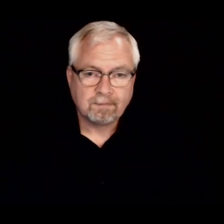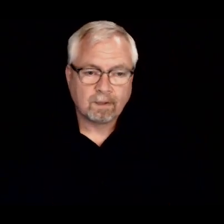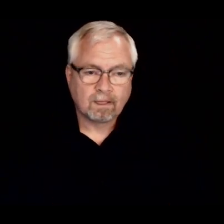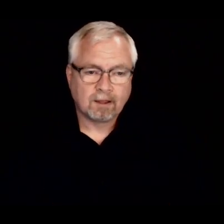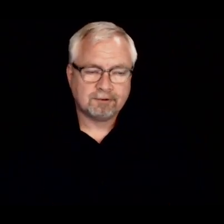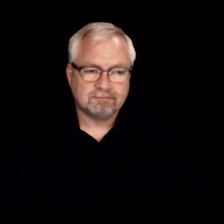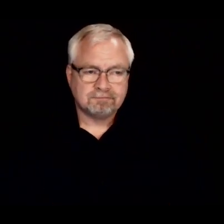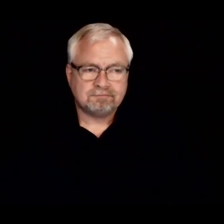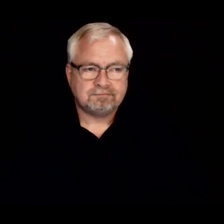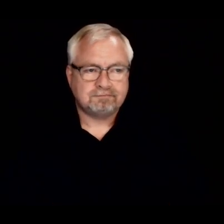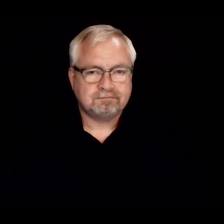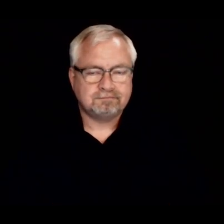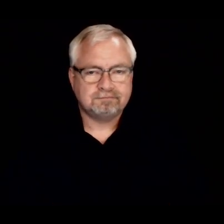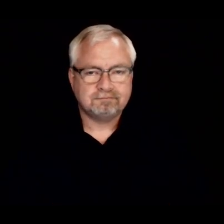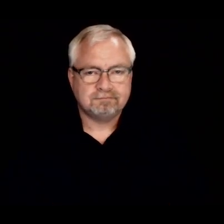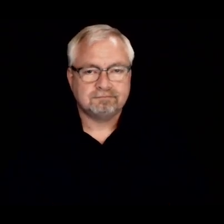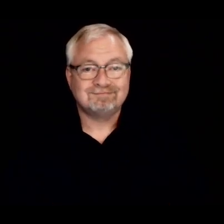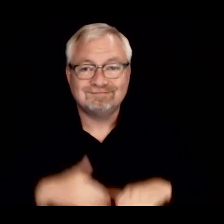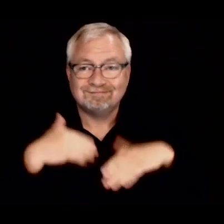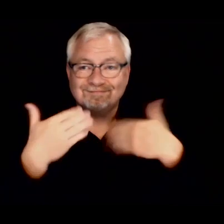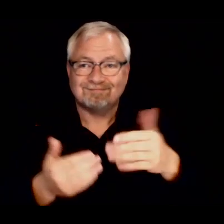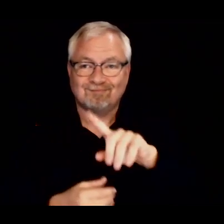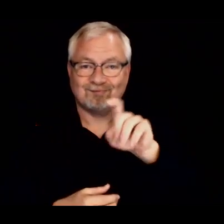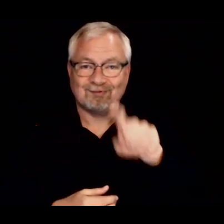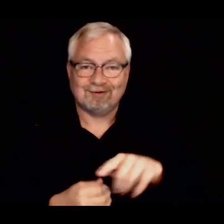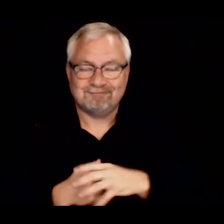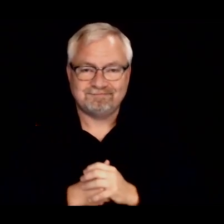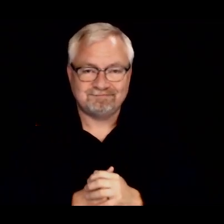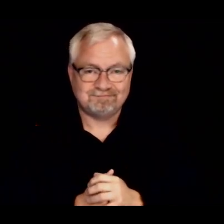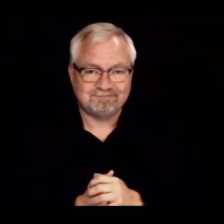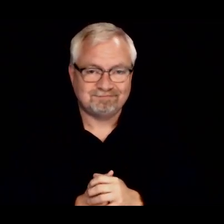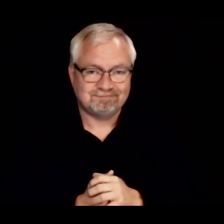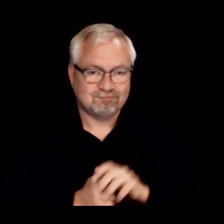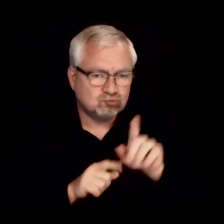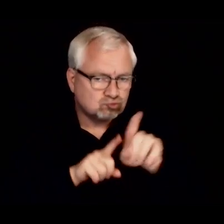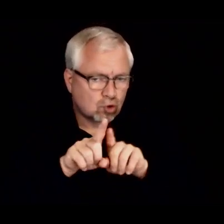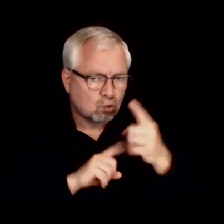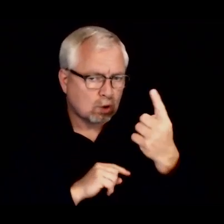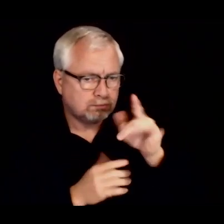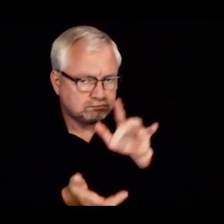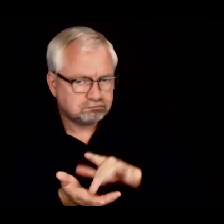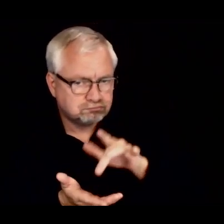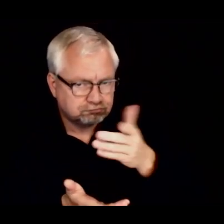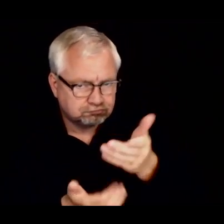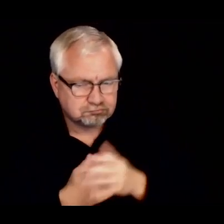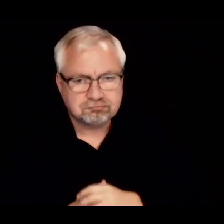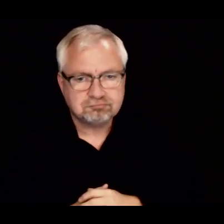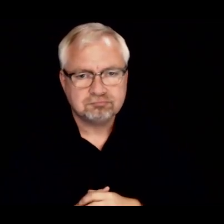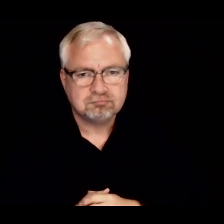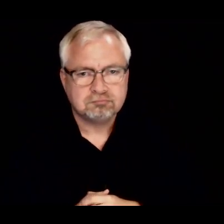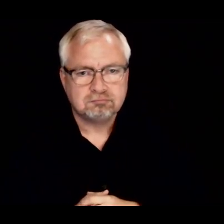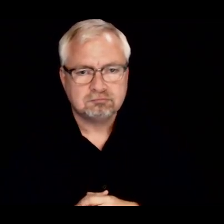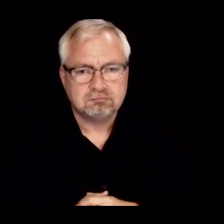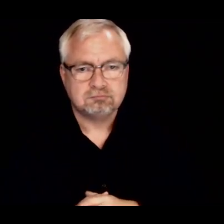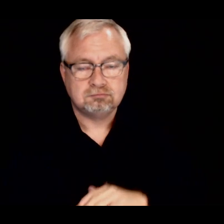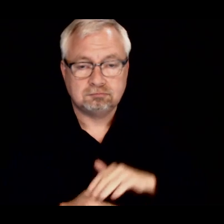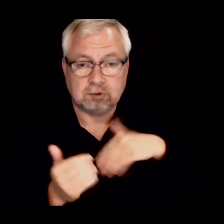Again, to ask a question, please press star 1 on your telephone keypad. Your next question comes from the line